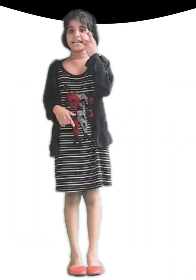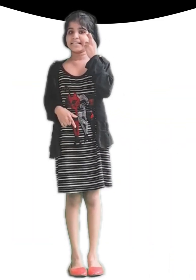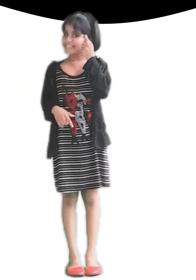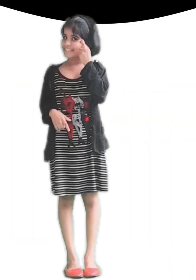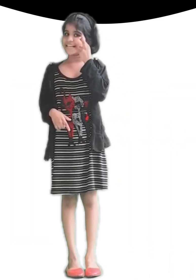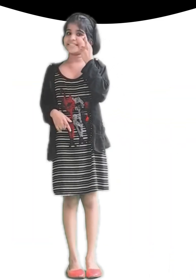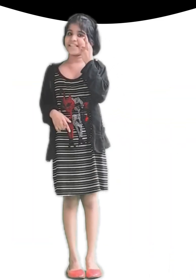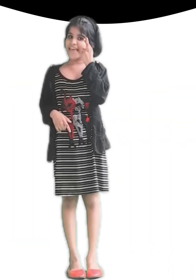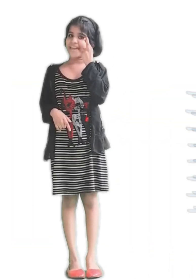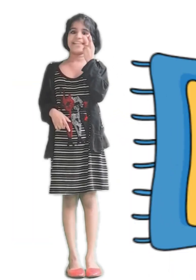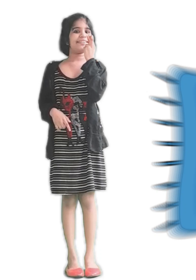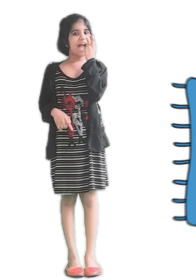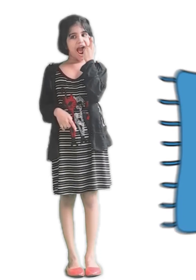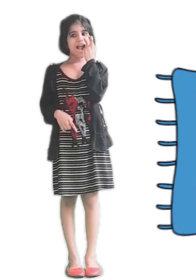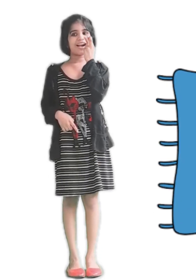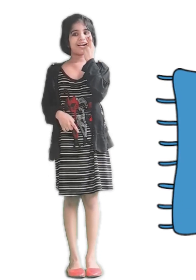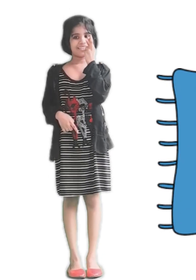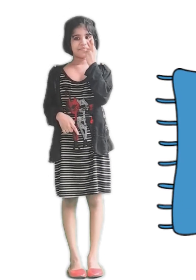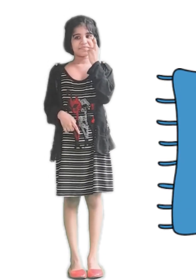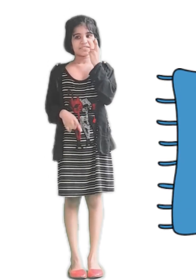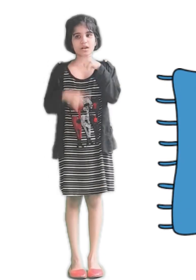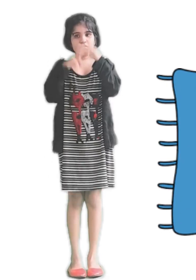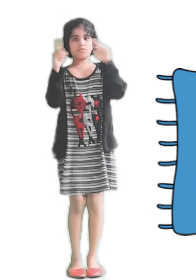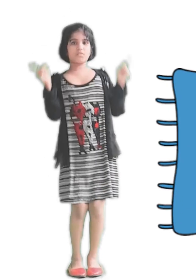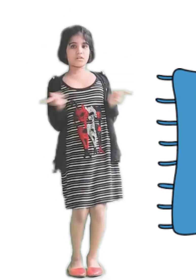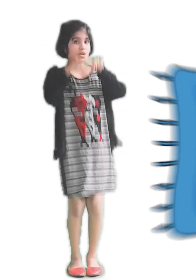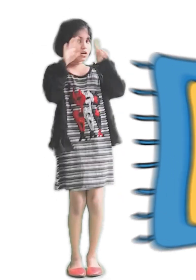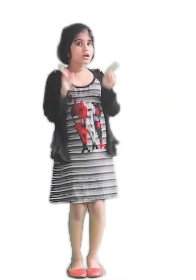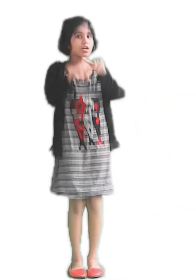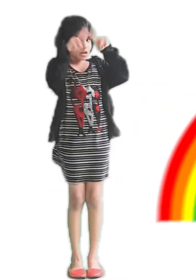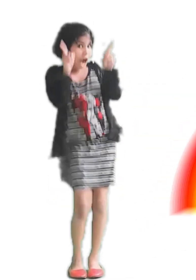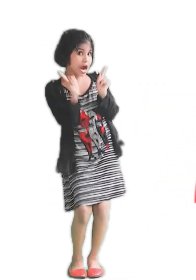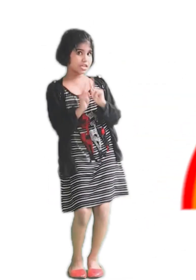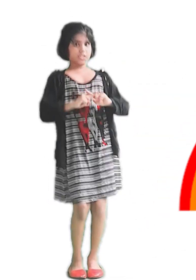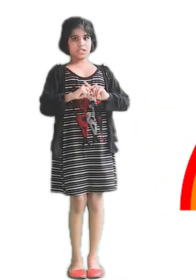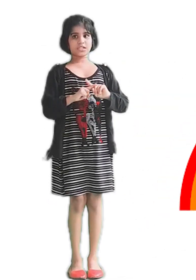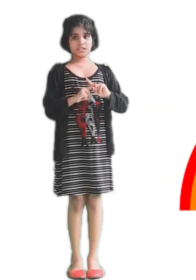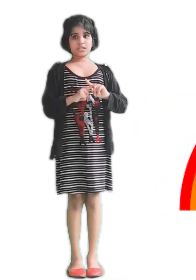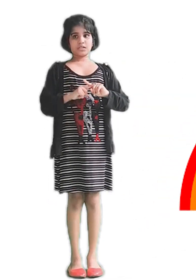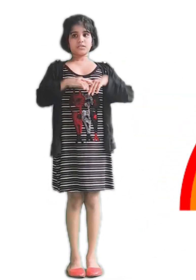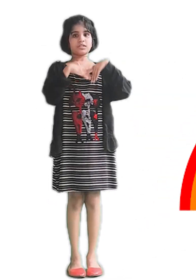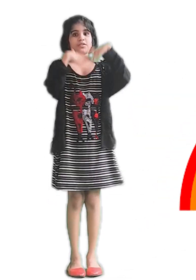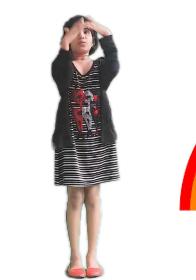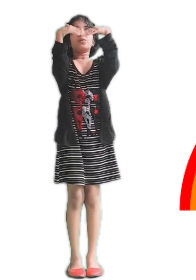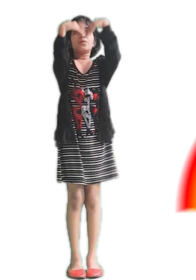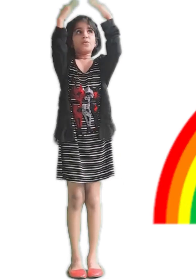the letter R. R, R, rug. R, R,